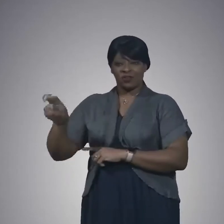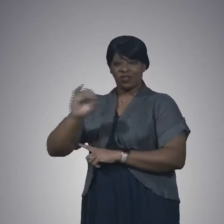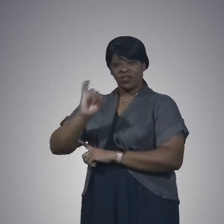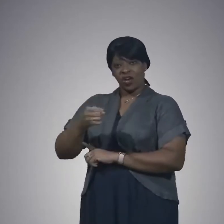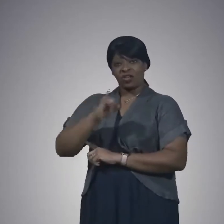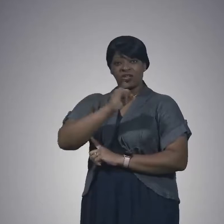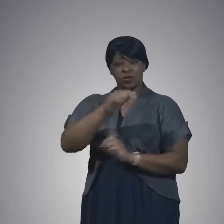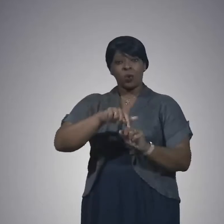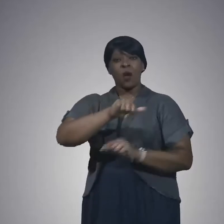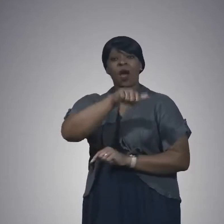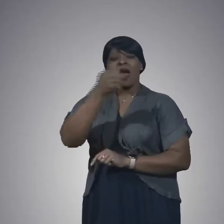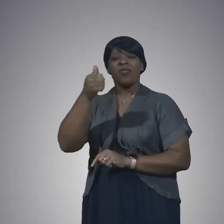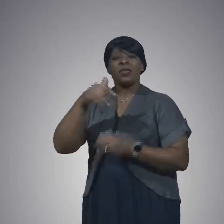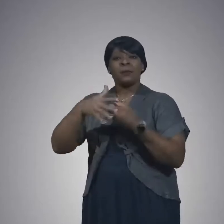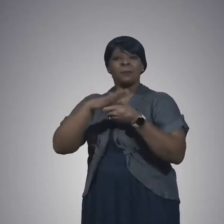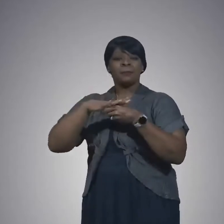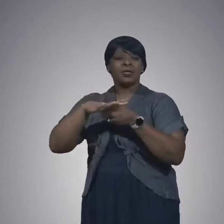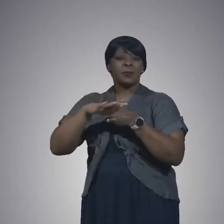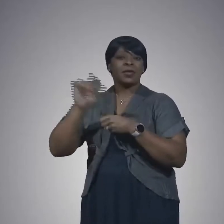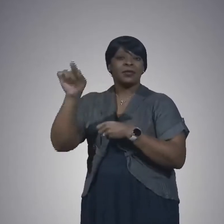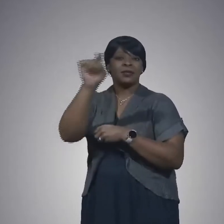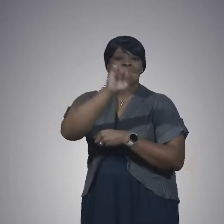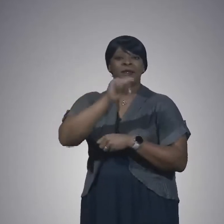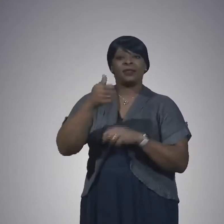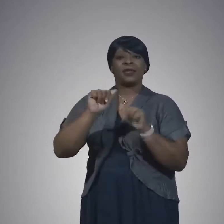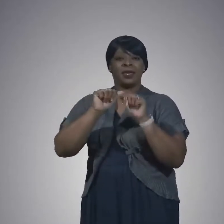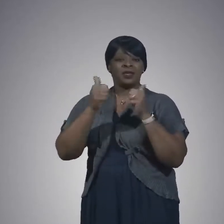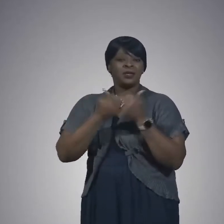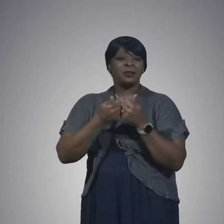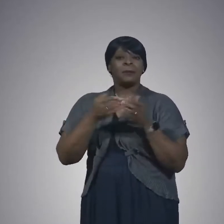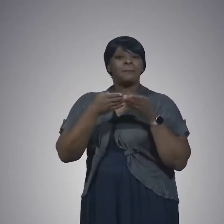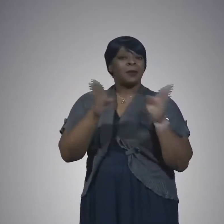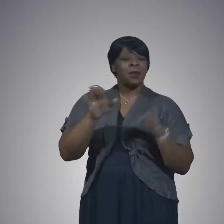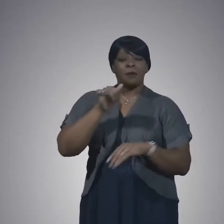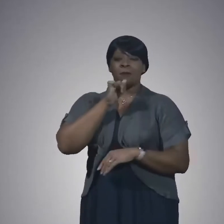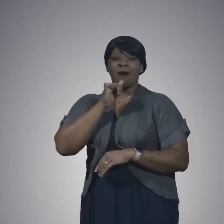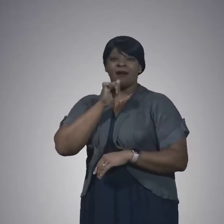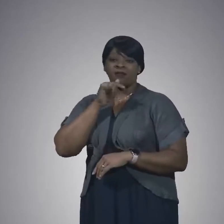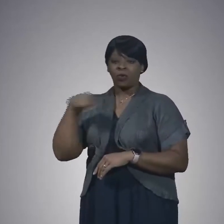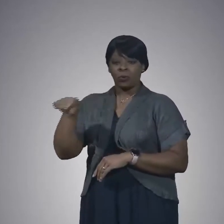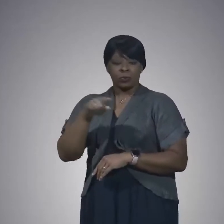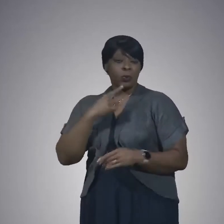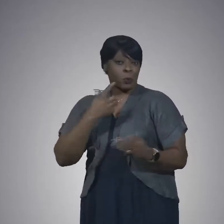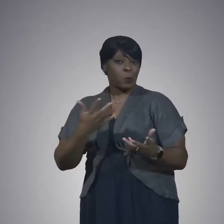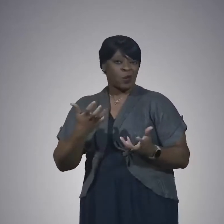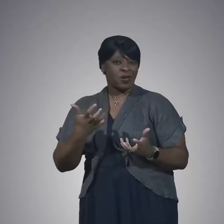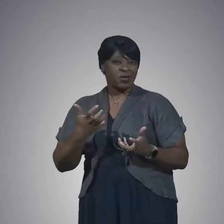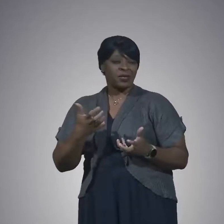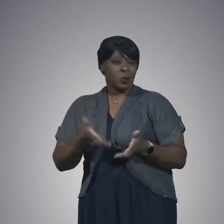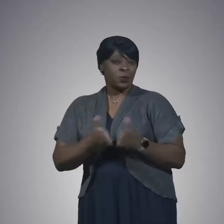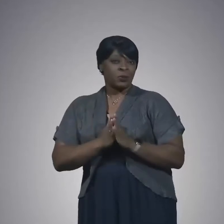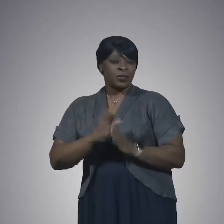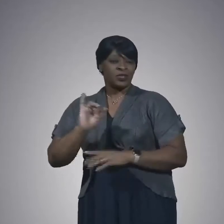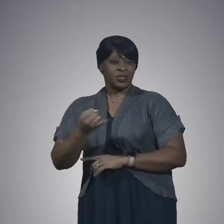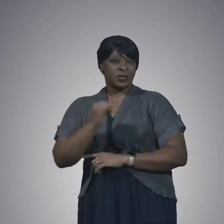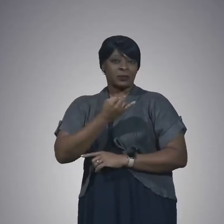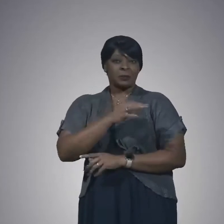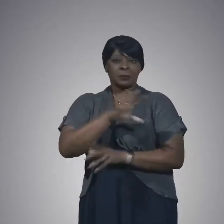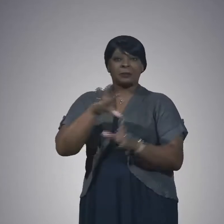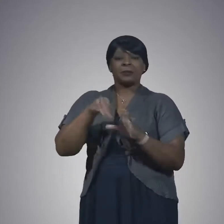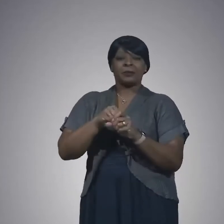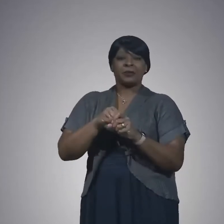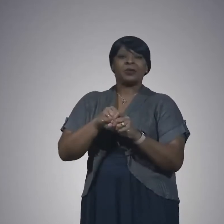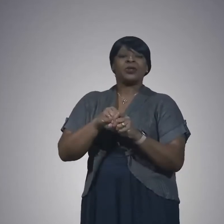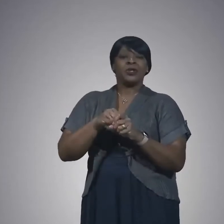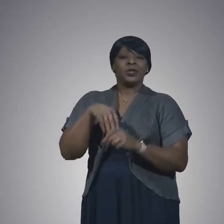Johnson to other municipalities, other agencies, both public and private, who requested it, including a transfer of